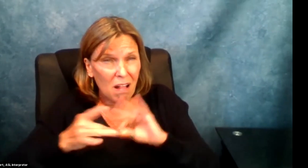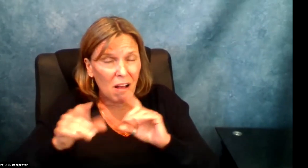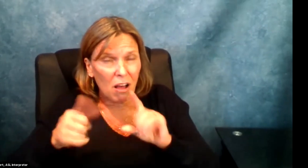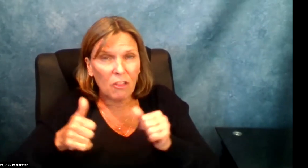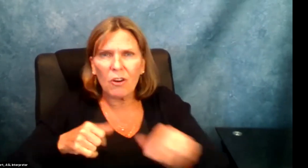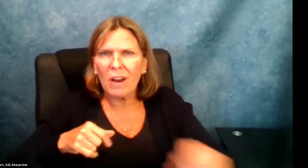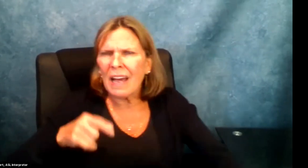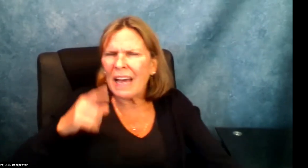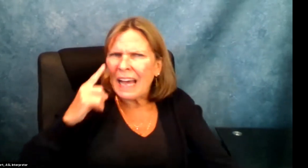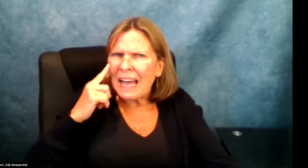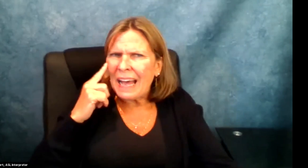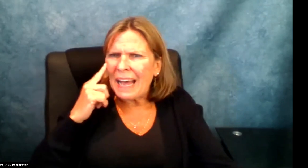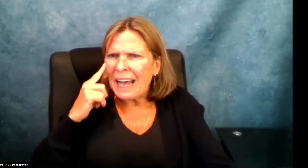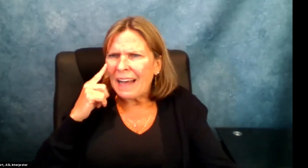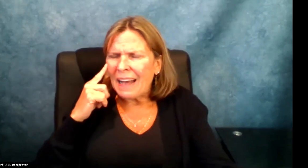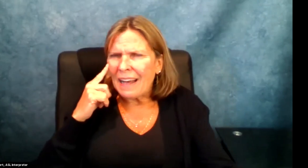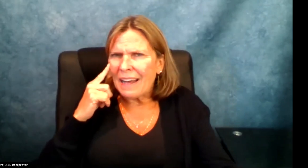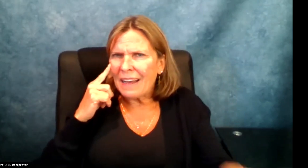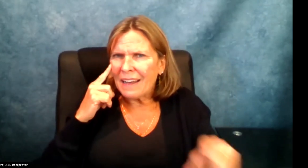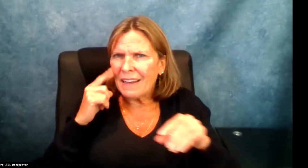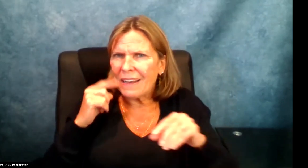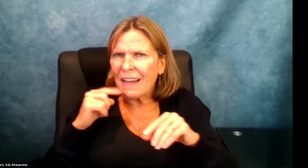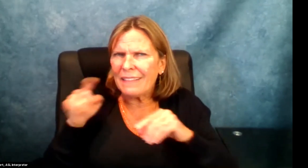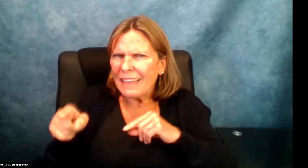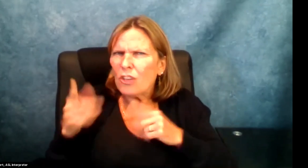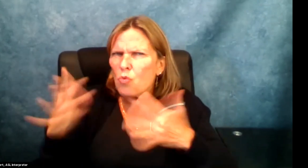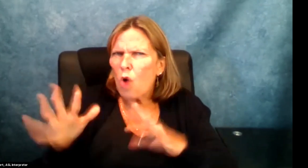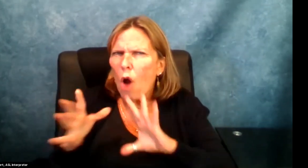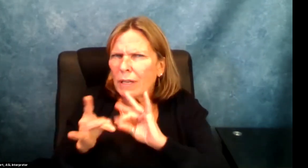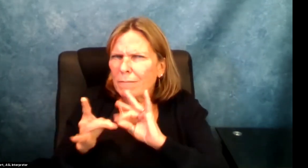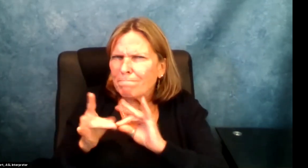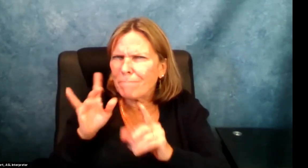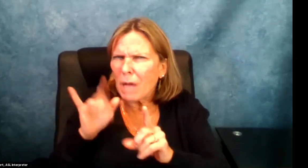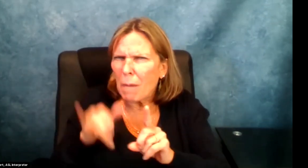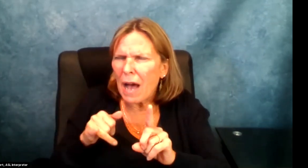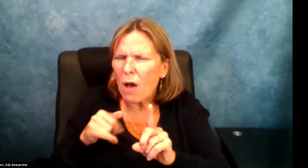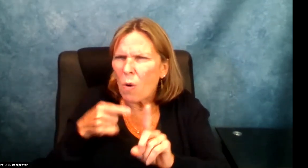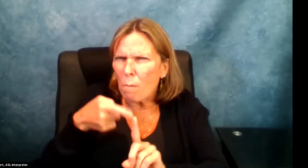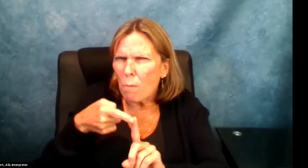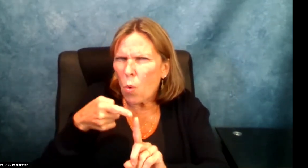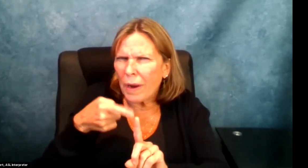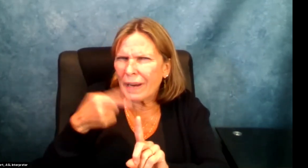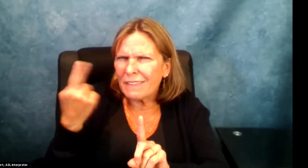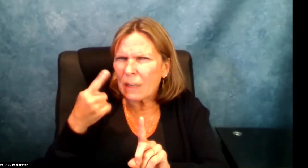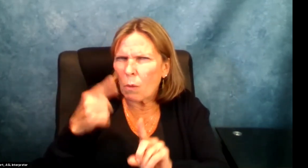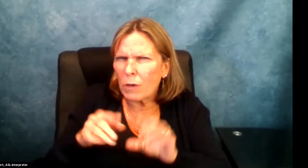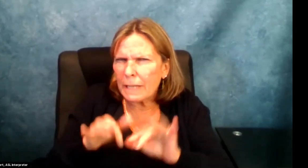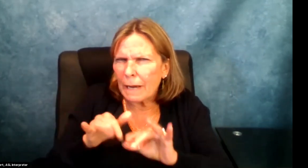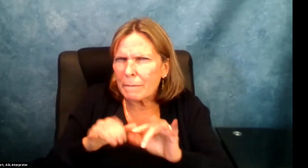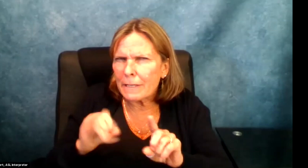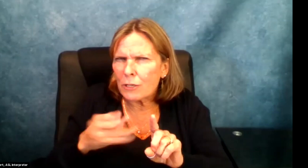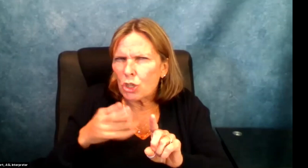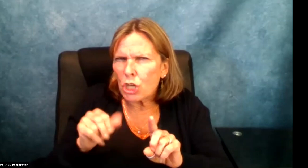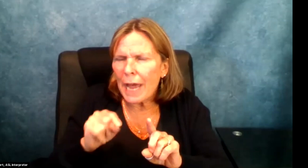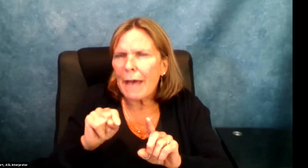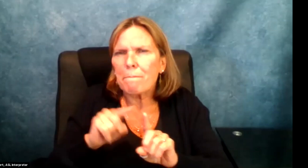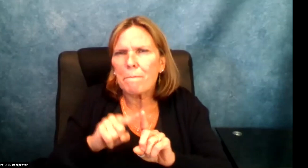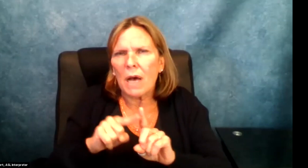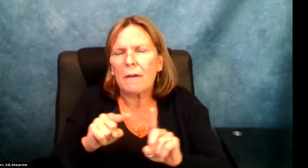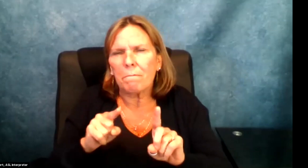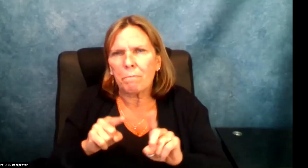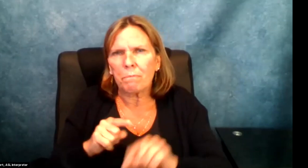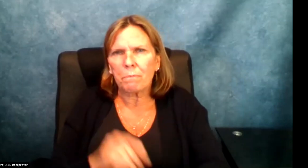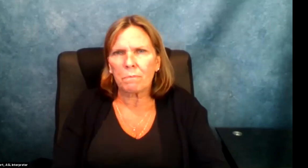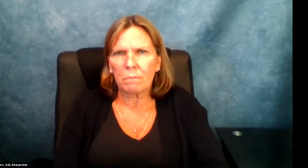know, we don't always talk about this, and I know that the reasons that we vaccinate our children are